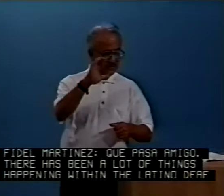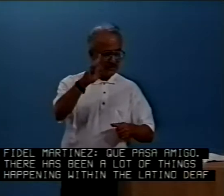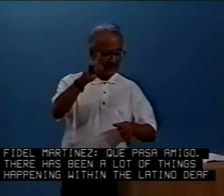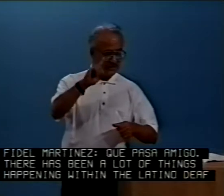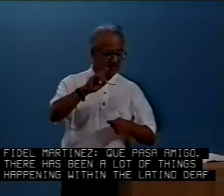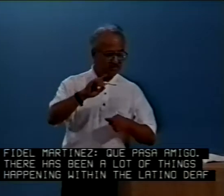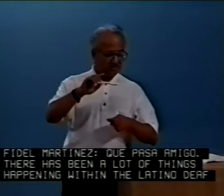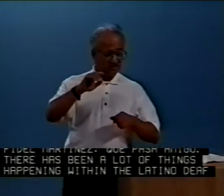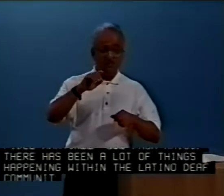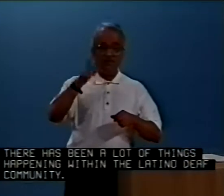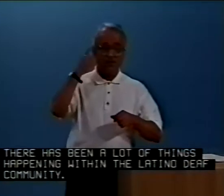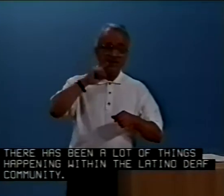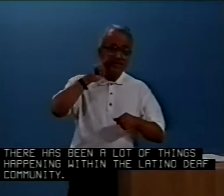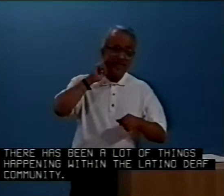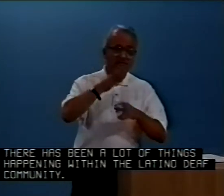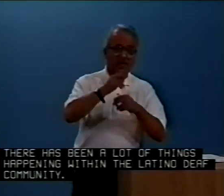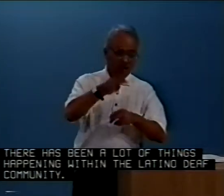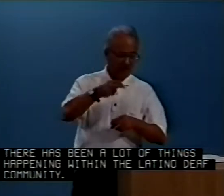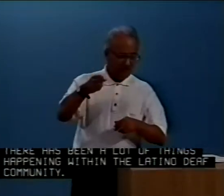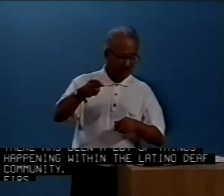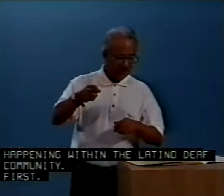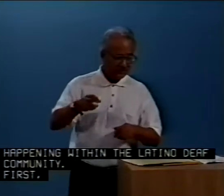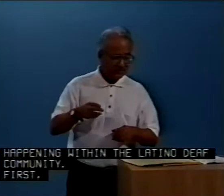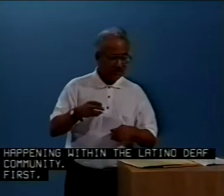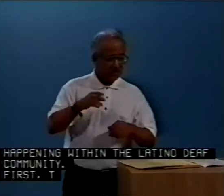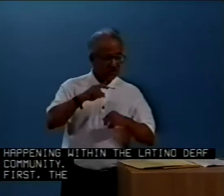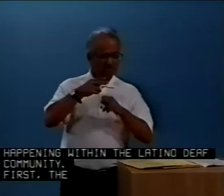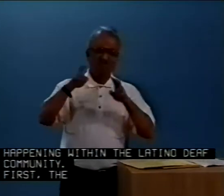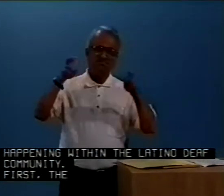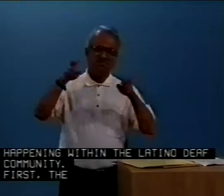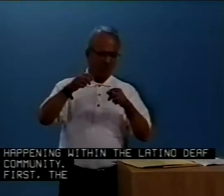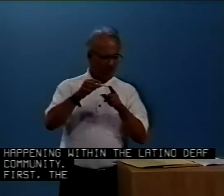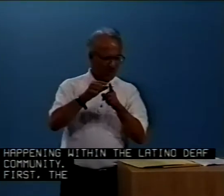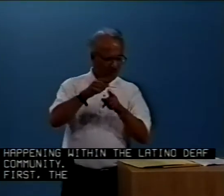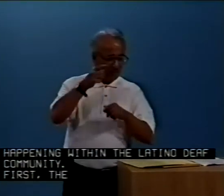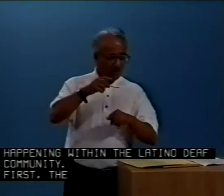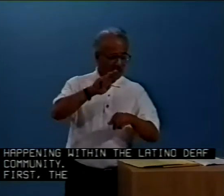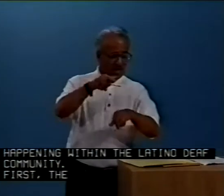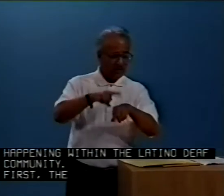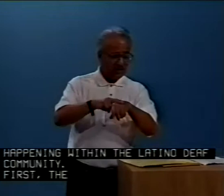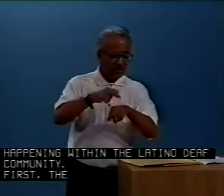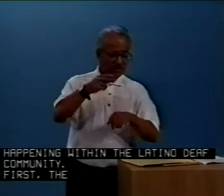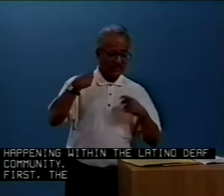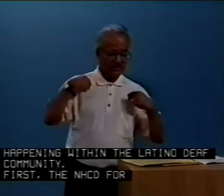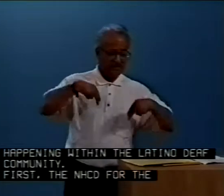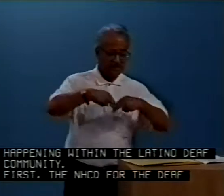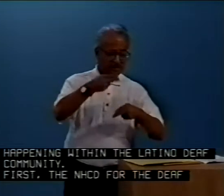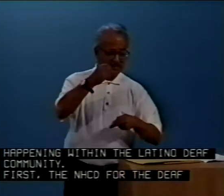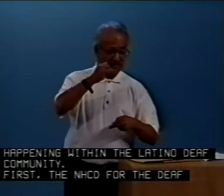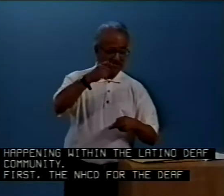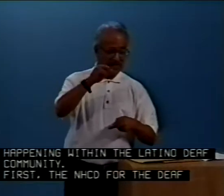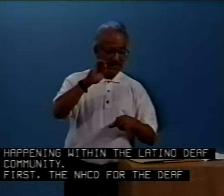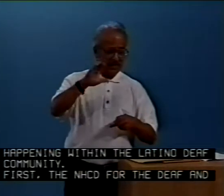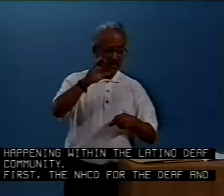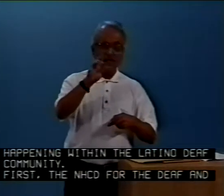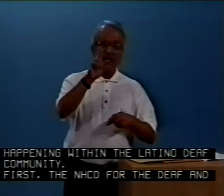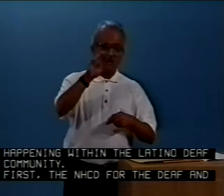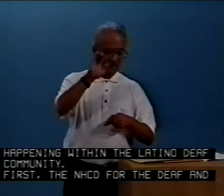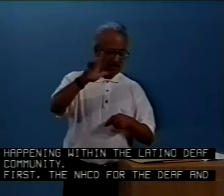First, the NHCD for the deaf and hard of hearing represents the National Hispanic